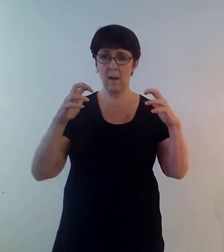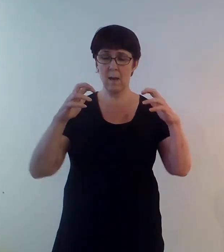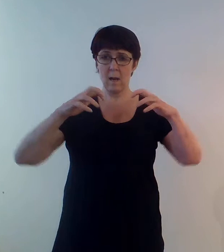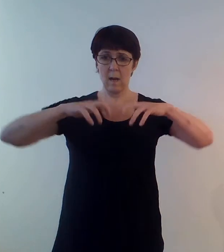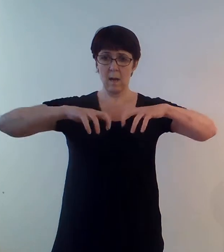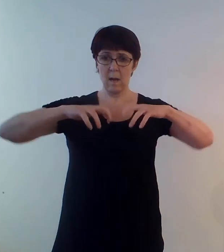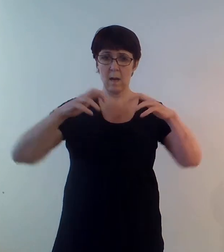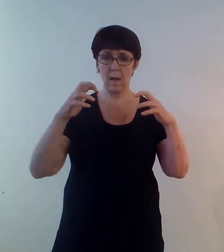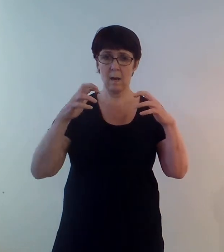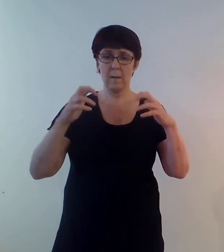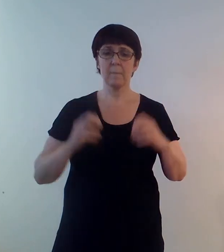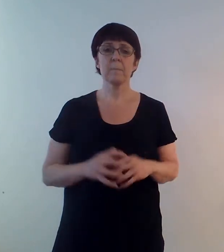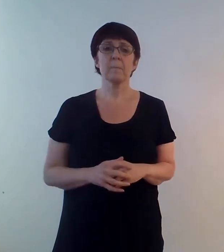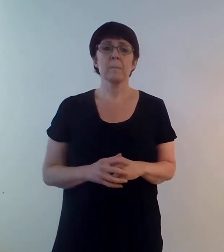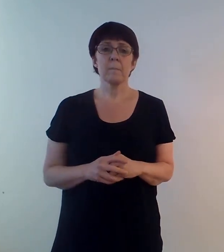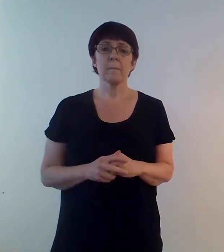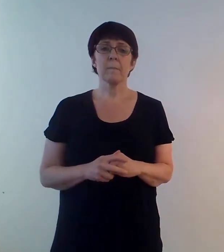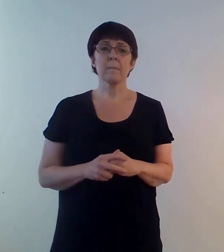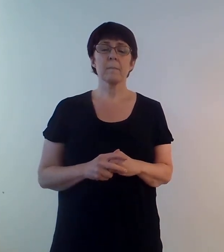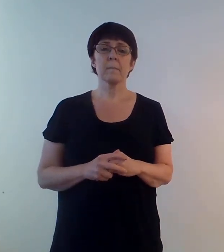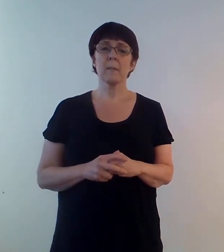a fantastic exercise, really working through that shoulders and